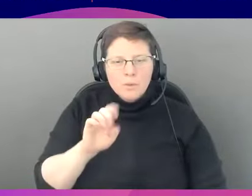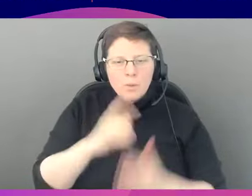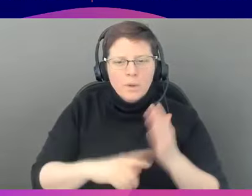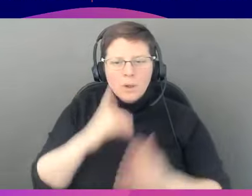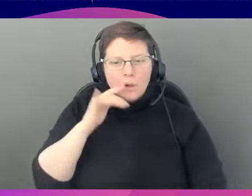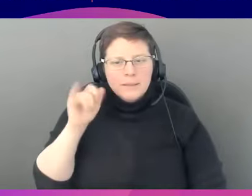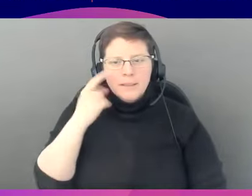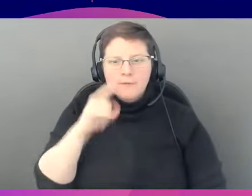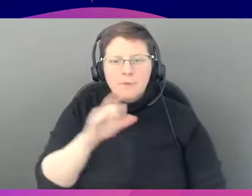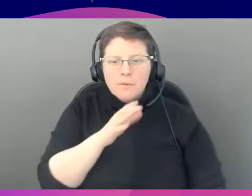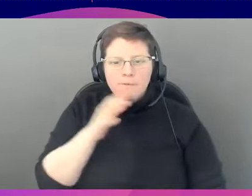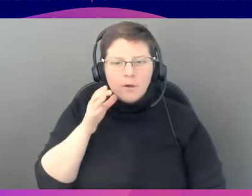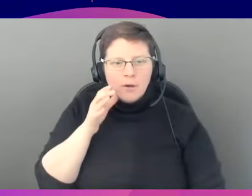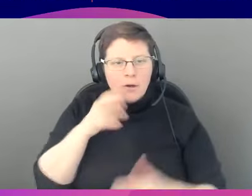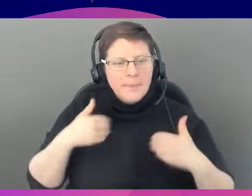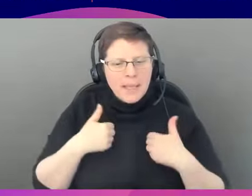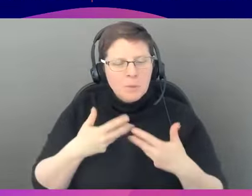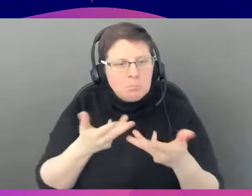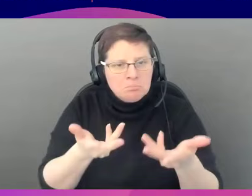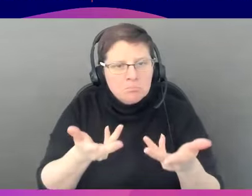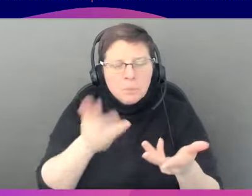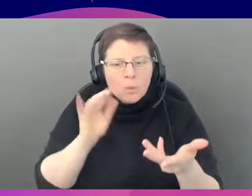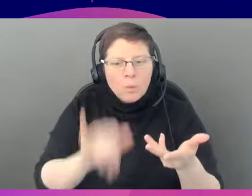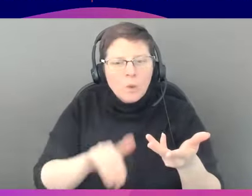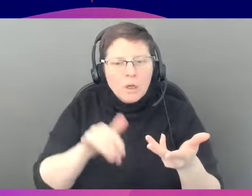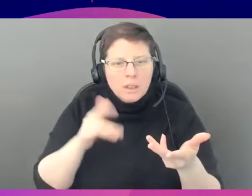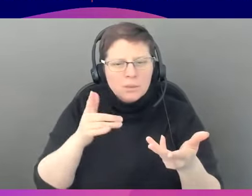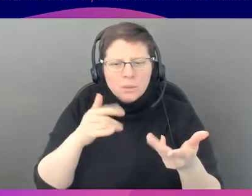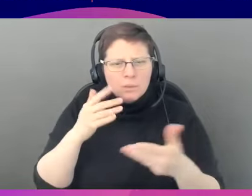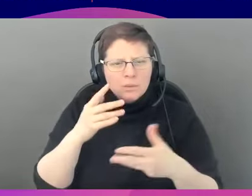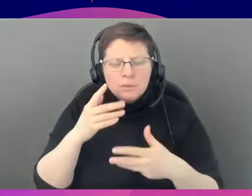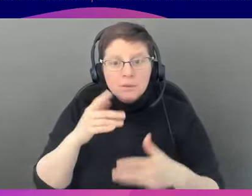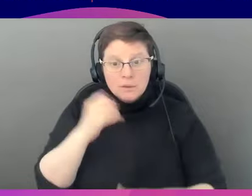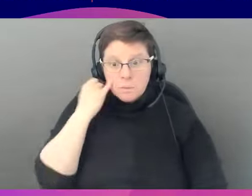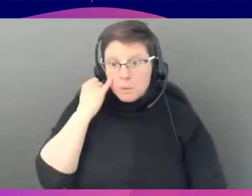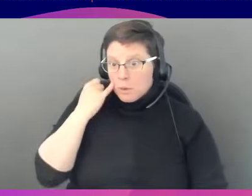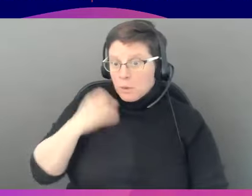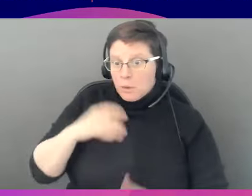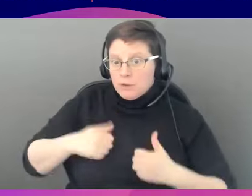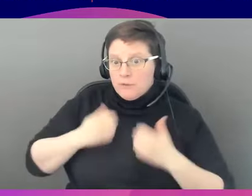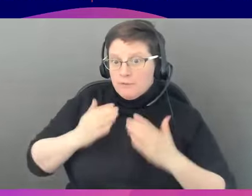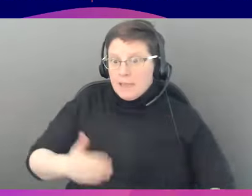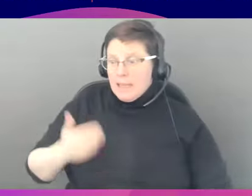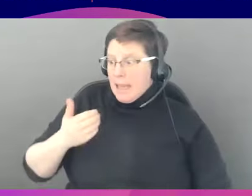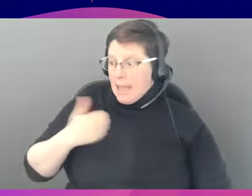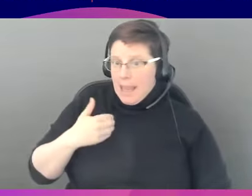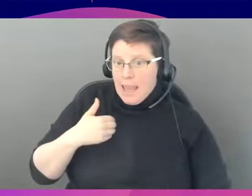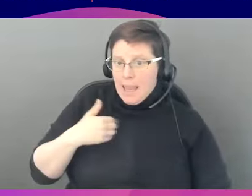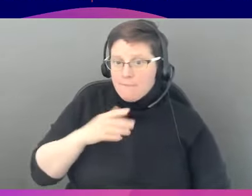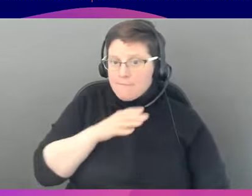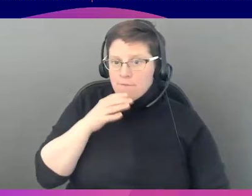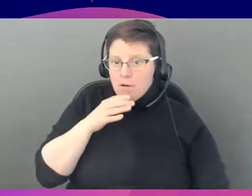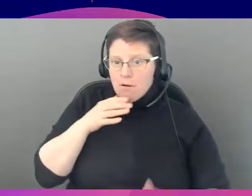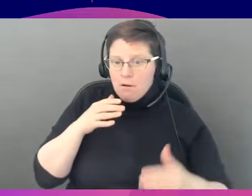animals and in those types of contexts. And so they're wondering, what are the complications when a survivor shares farm animals with an aggressor on,